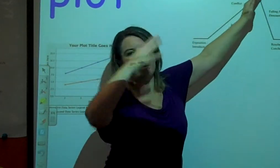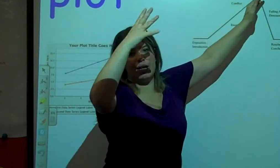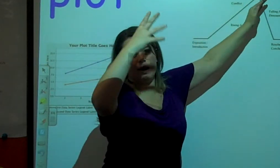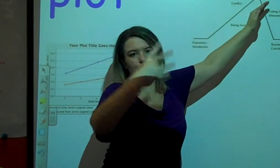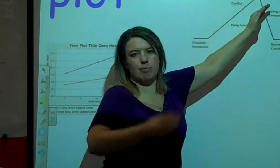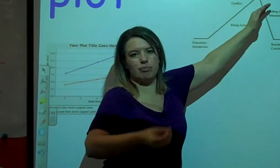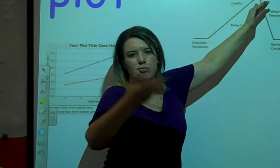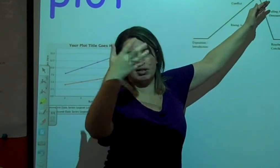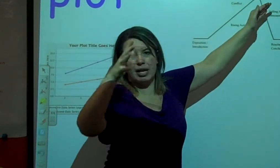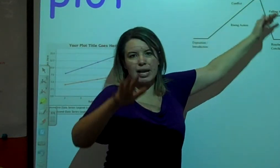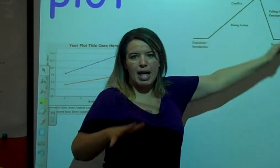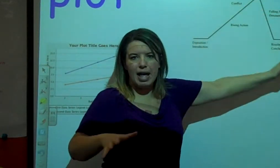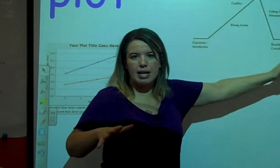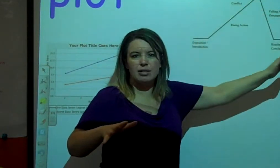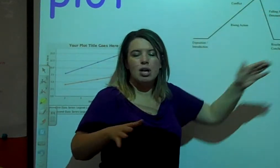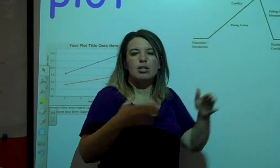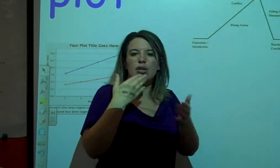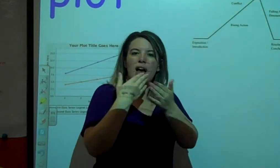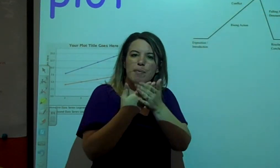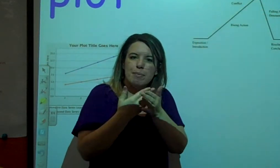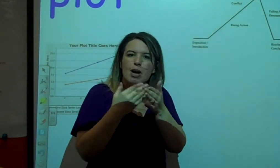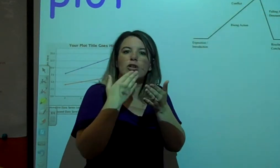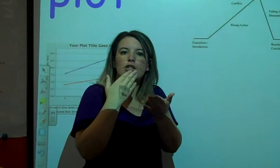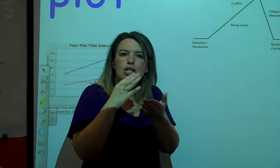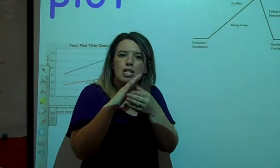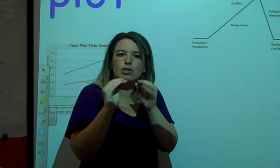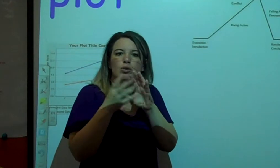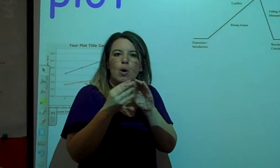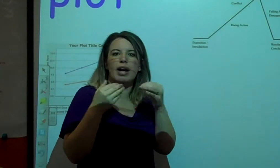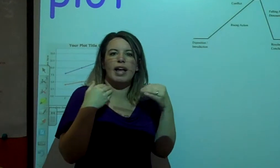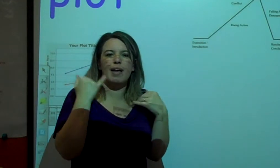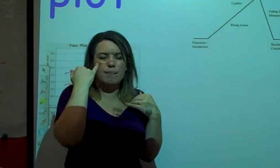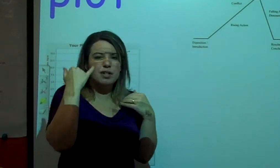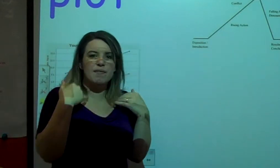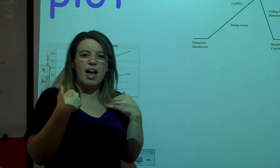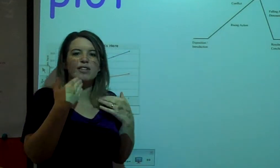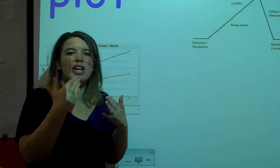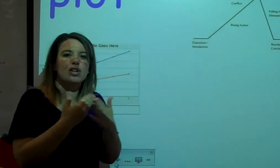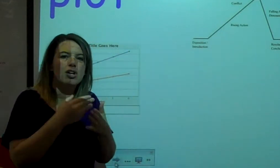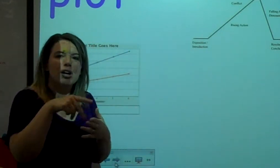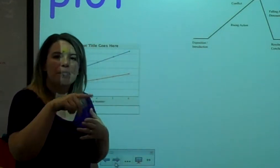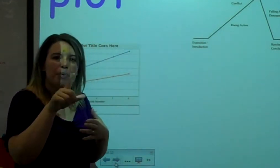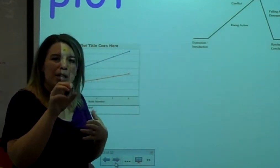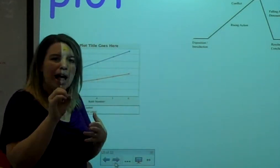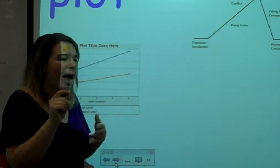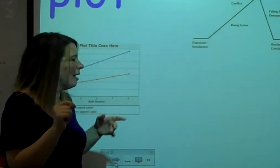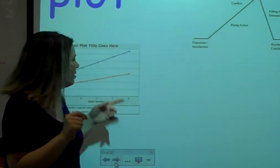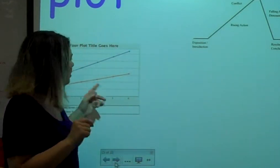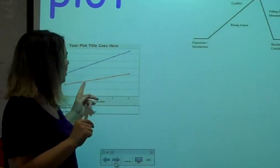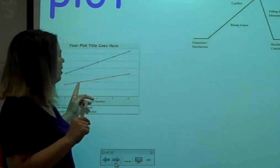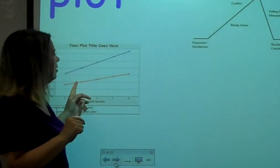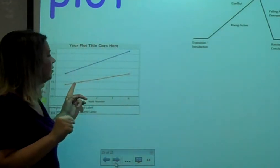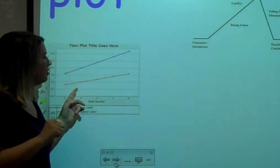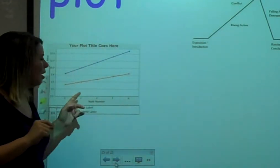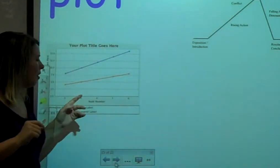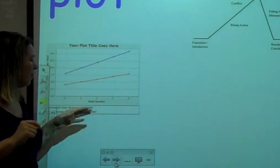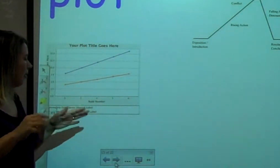and then it ends. So that would be a good story if it has a good plot. So,